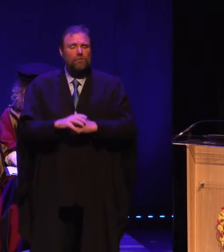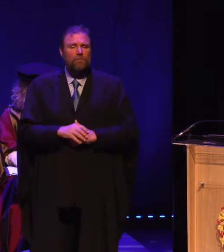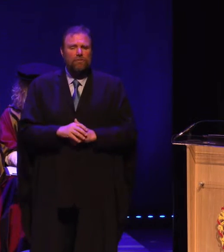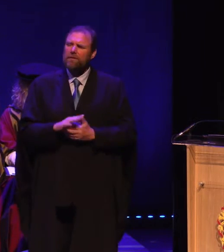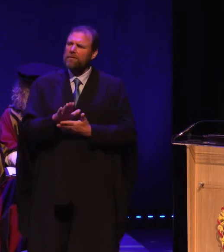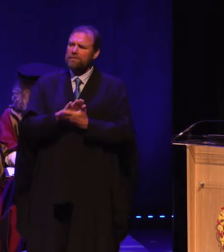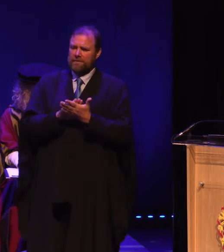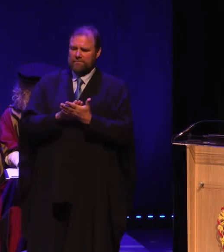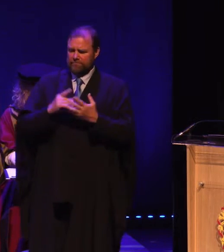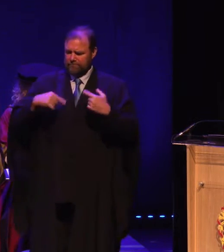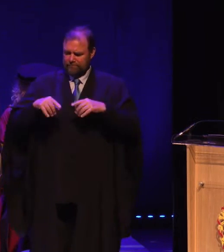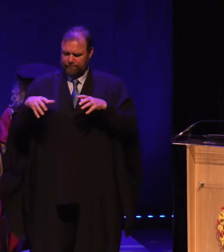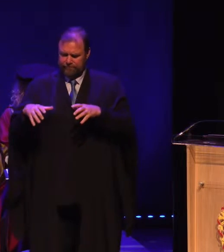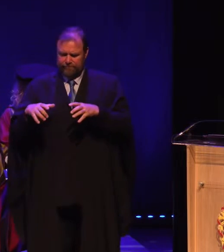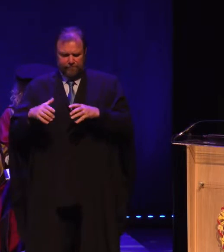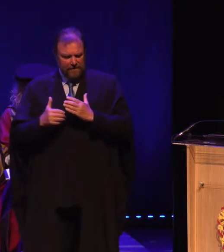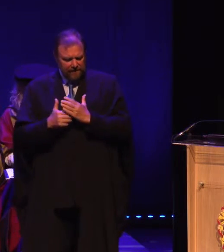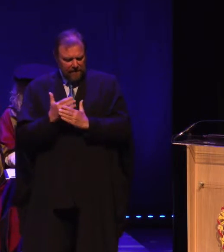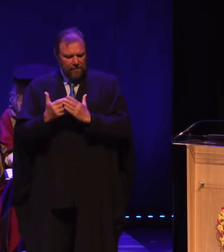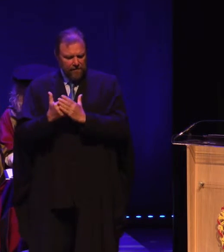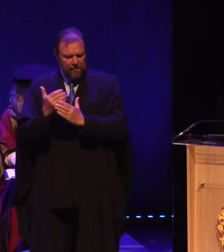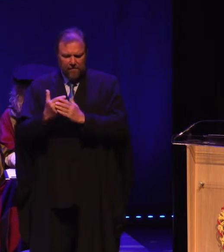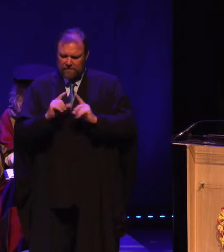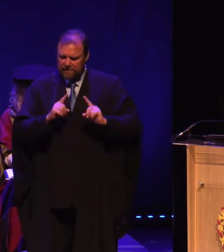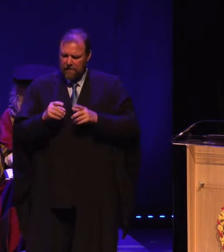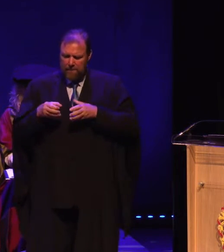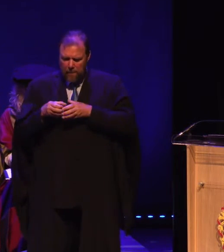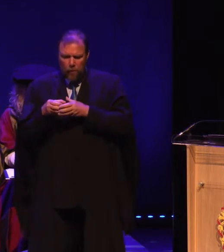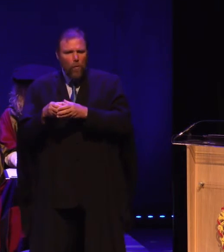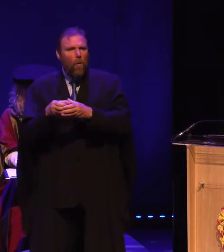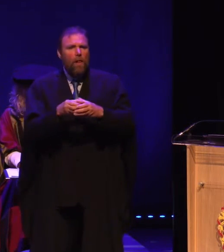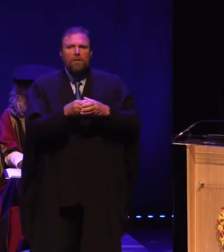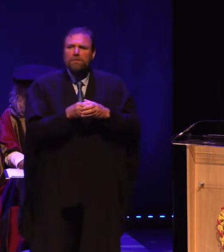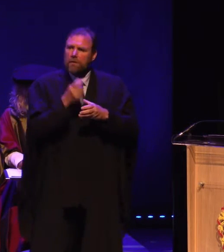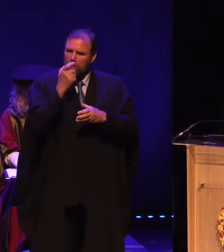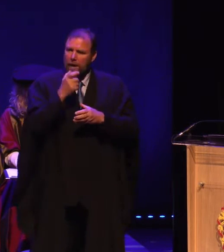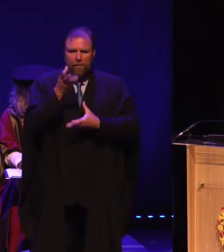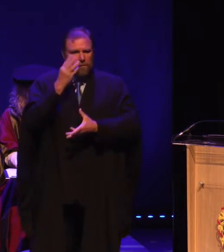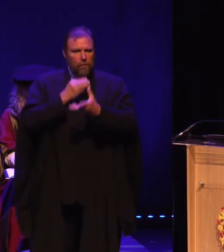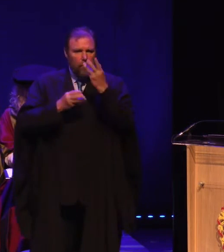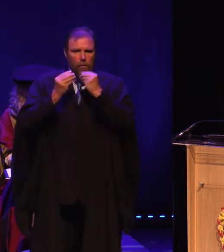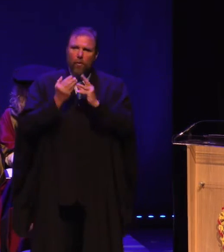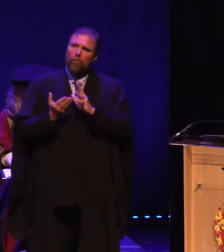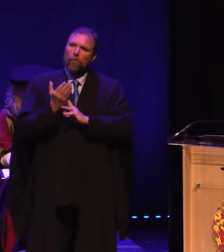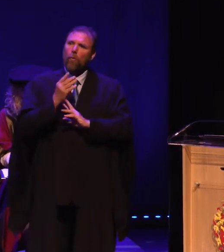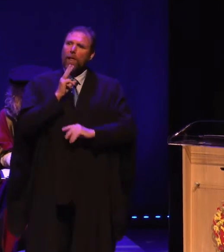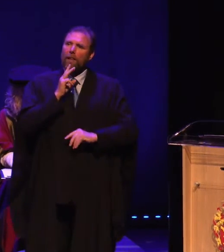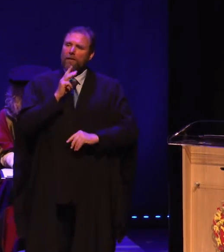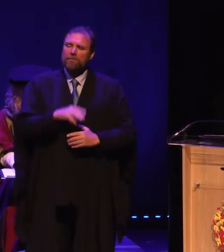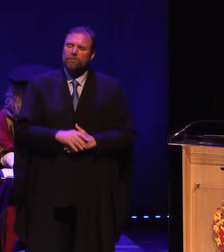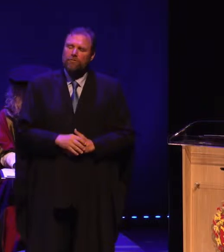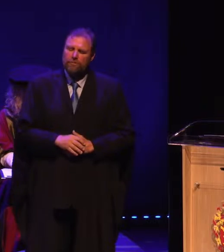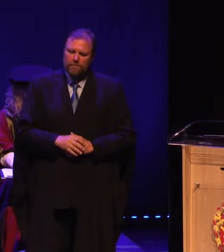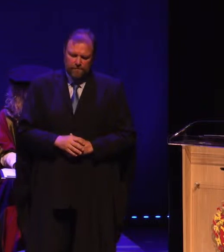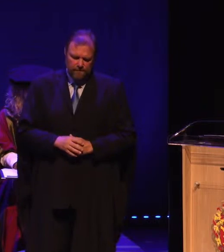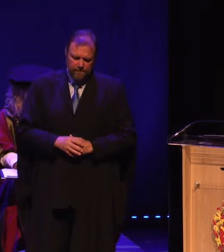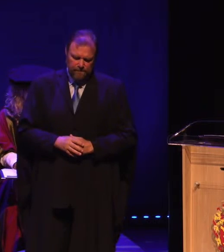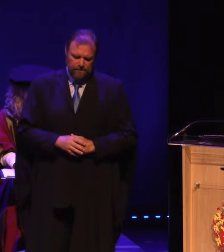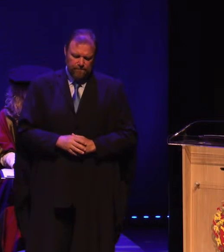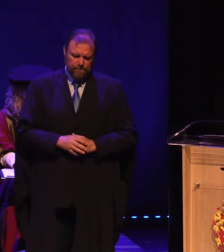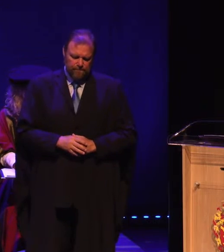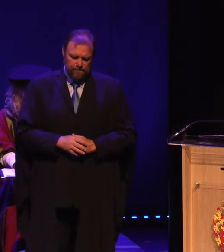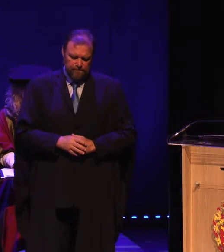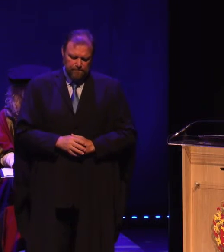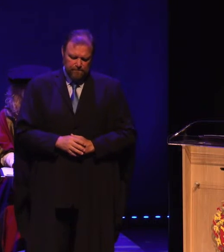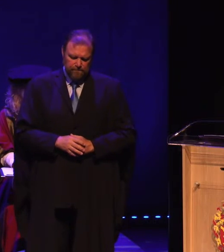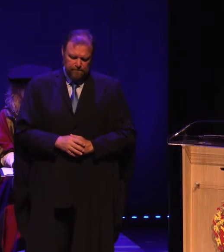an increasing number of modules to enable students to learn through the medium of Welsh. In